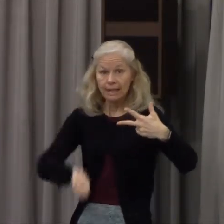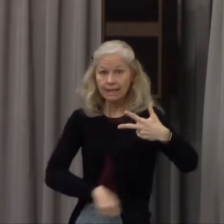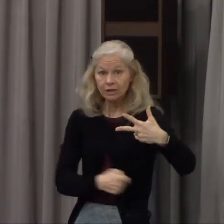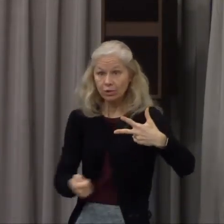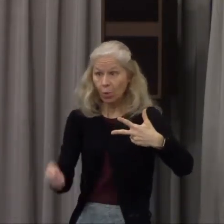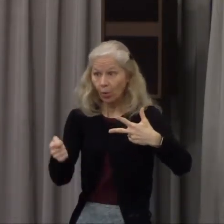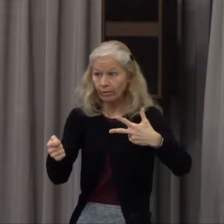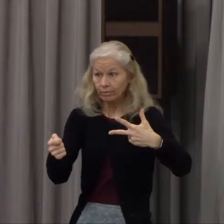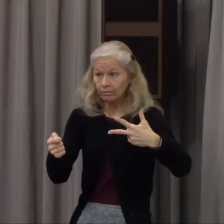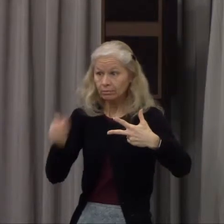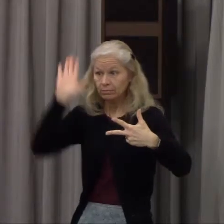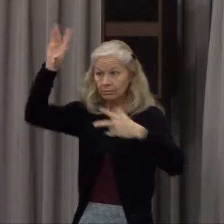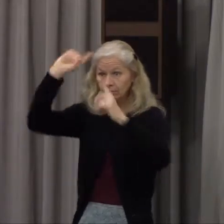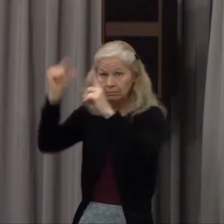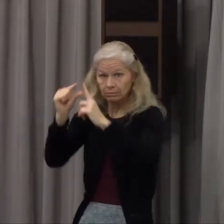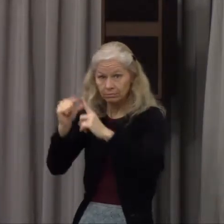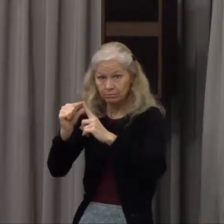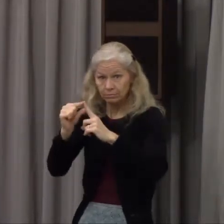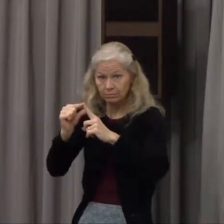penal sword to condemn.